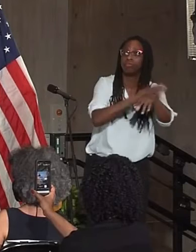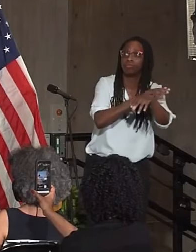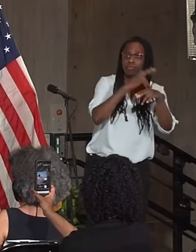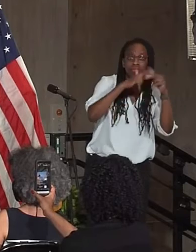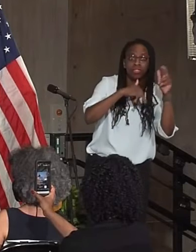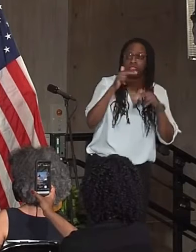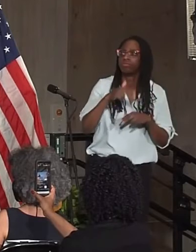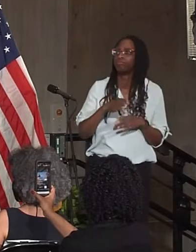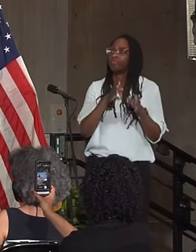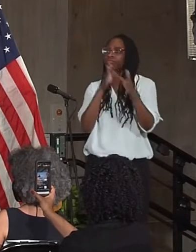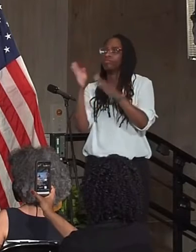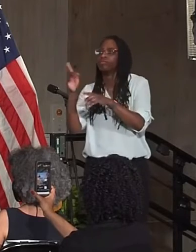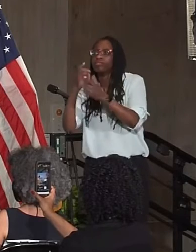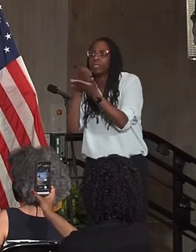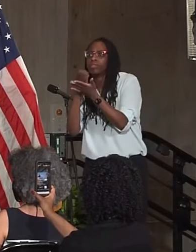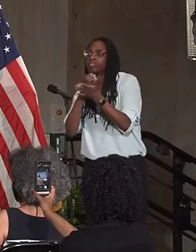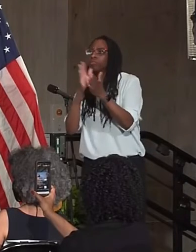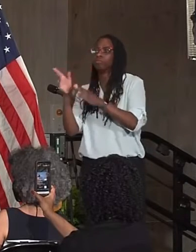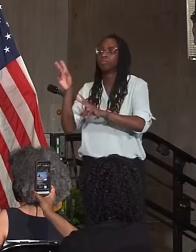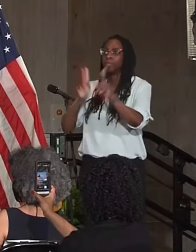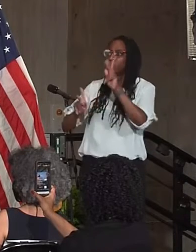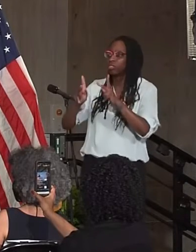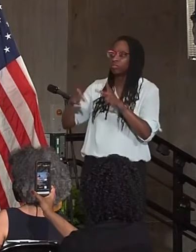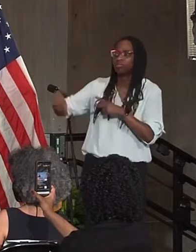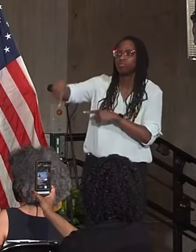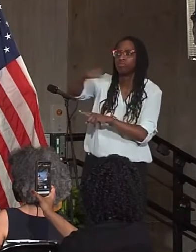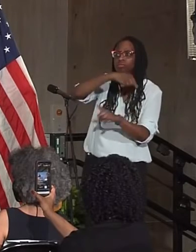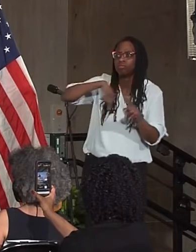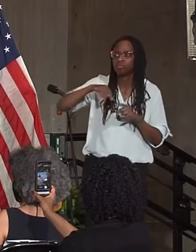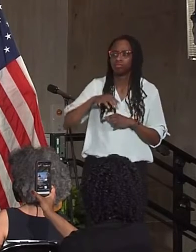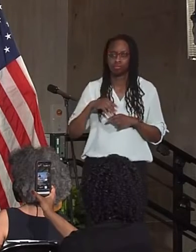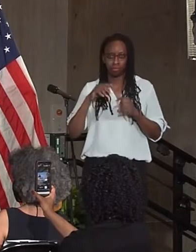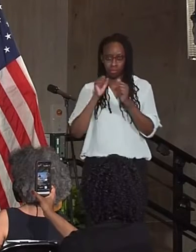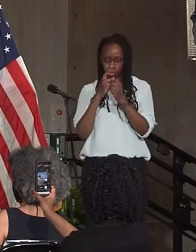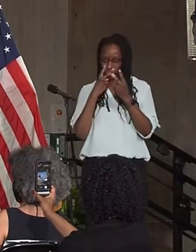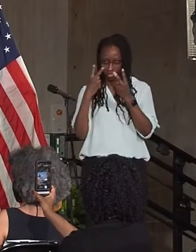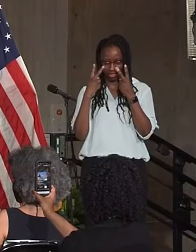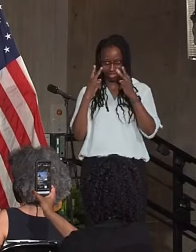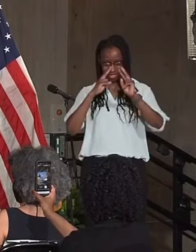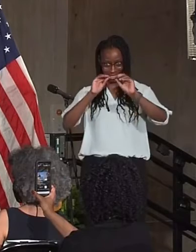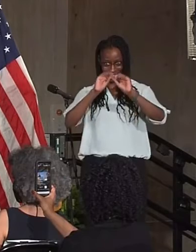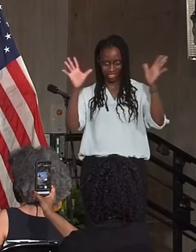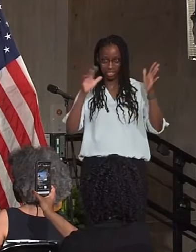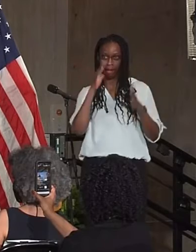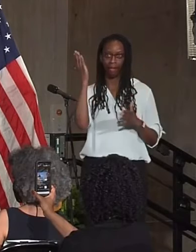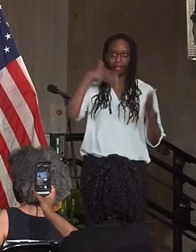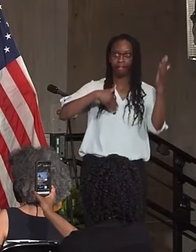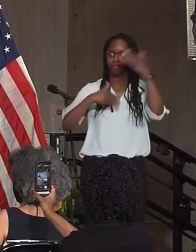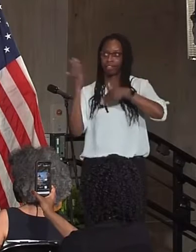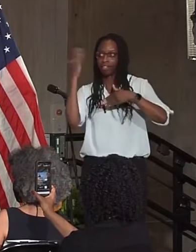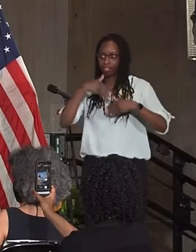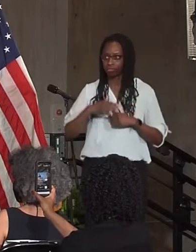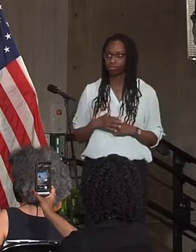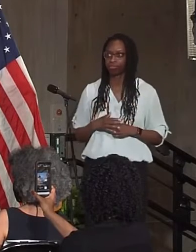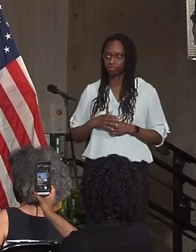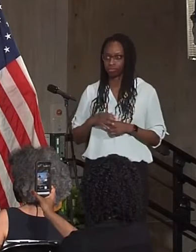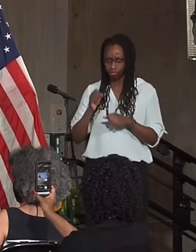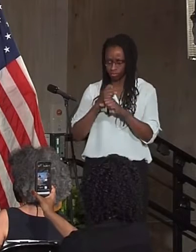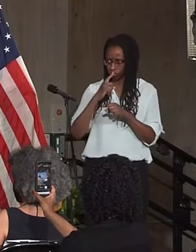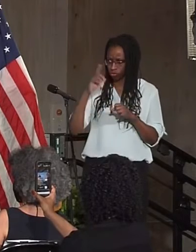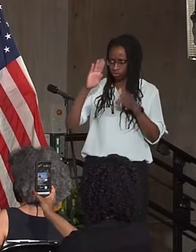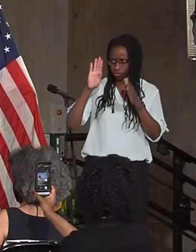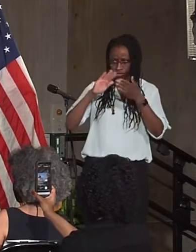lead with clear eyes, a full heart, and a steady hand as we begin with reconstruction, with